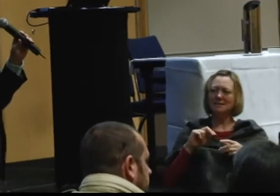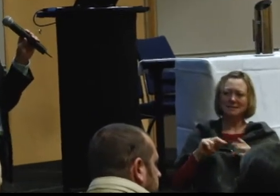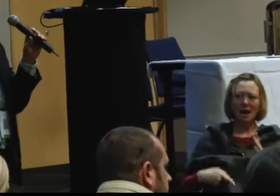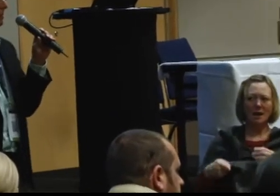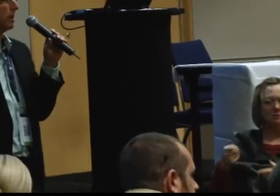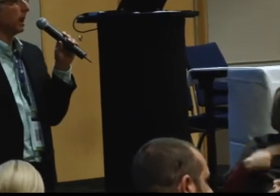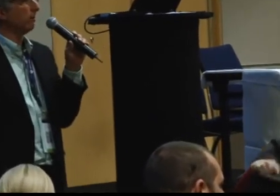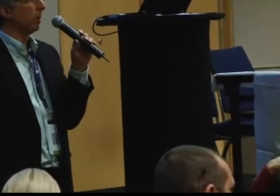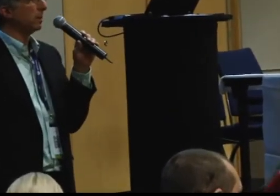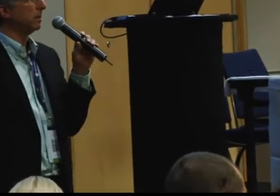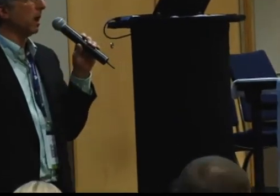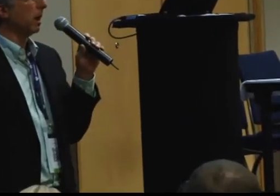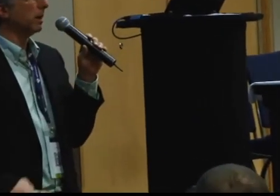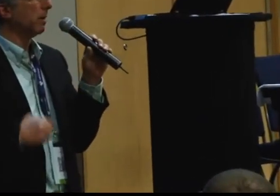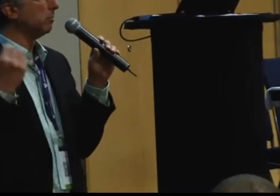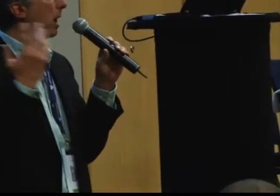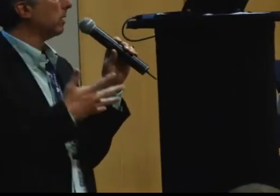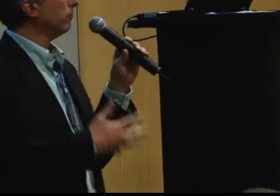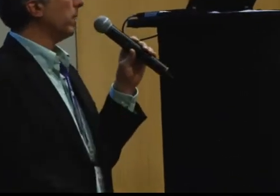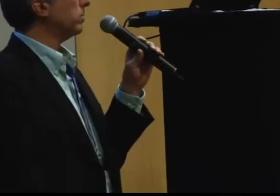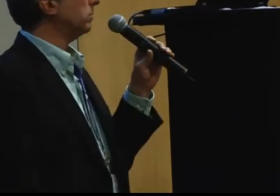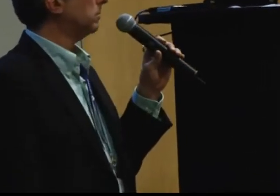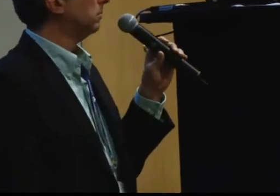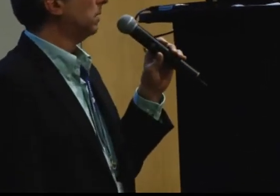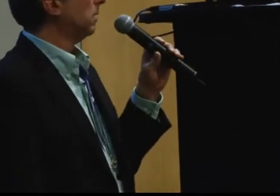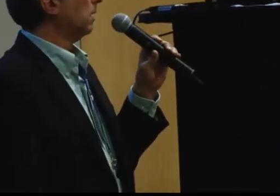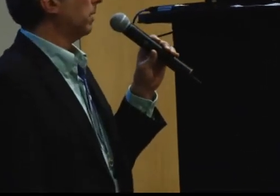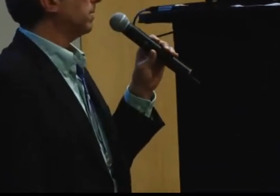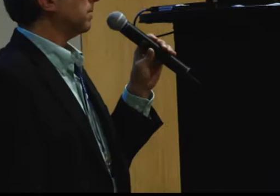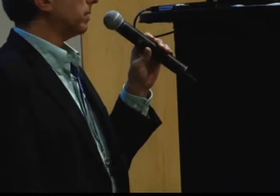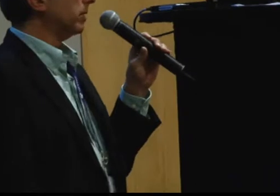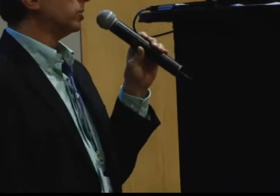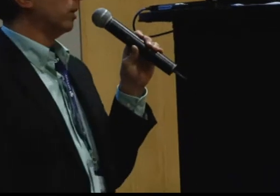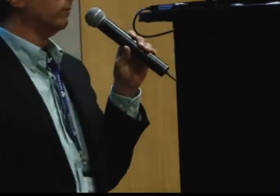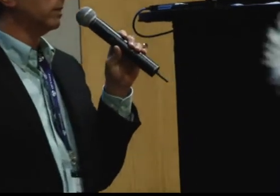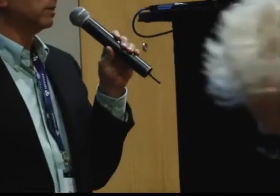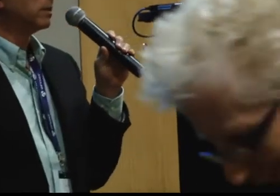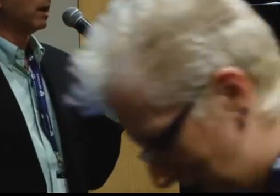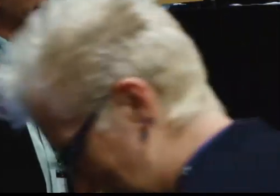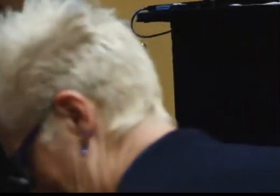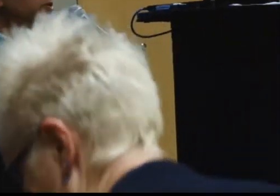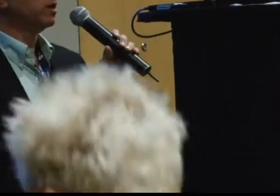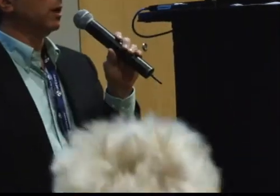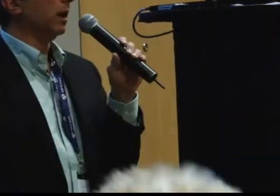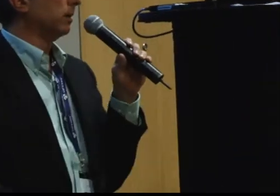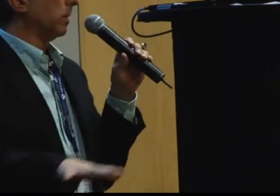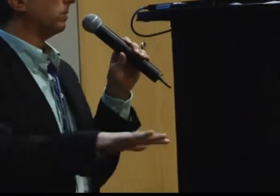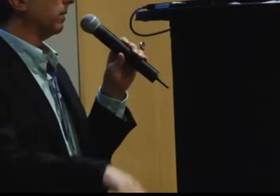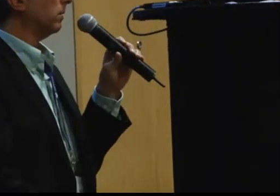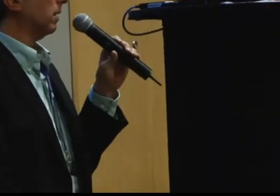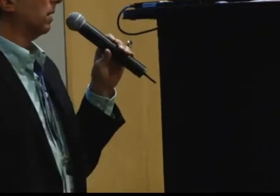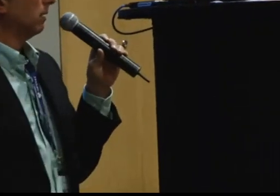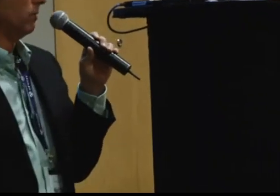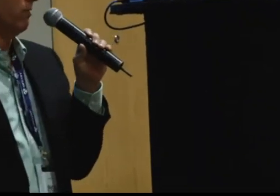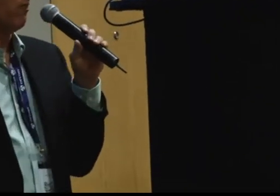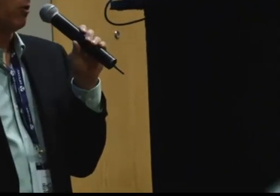the proxy servers that they have at Wellington High and how they block information to things like the Dictionary of New Zealand Sign Language and a bunch of